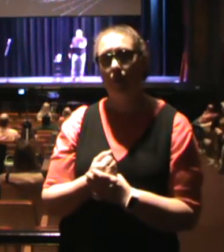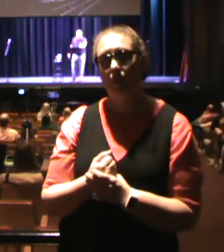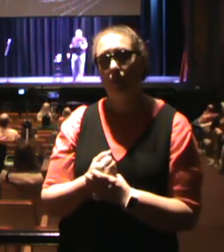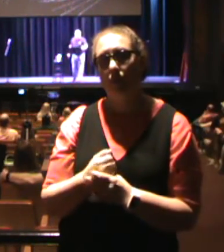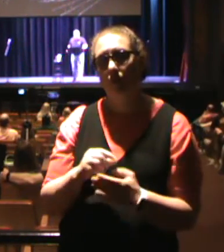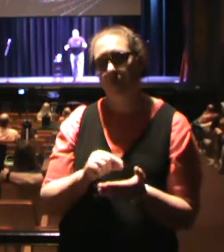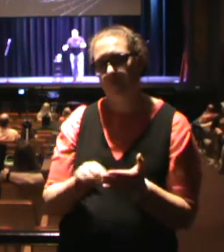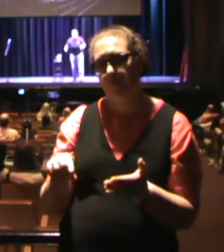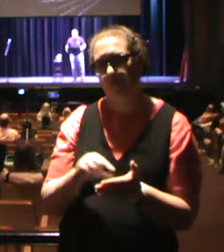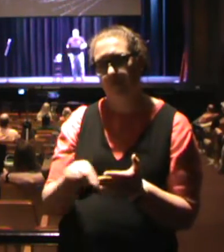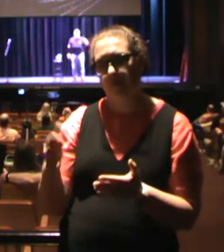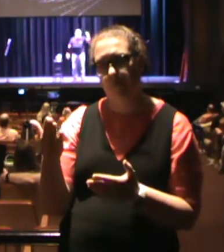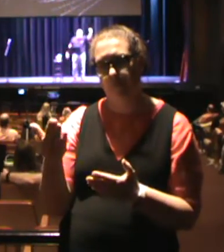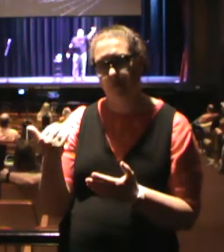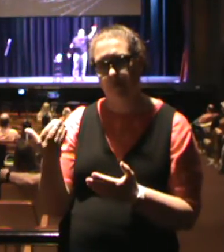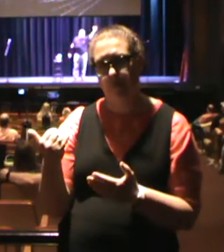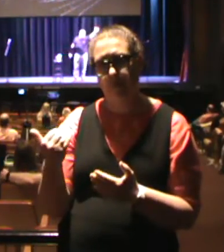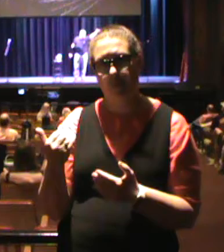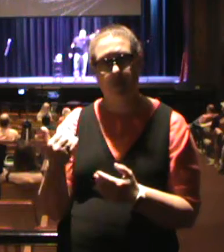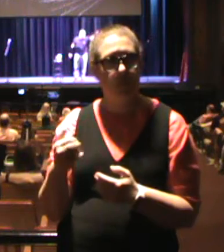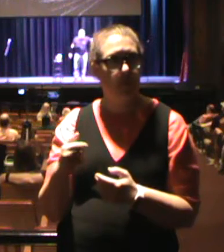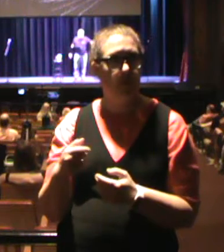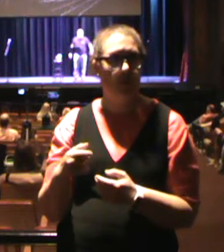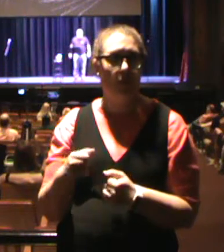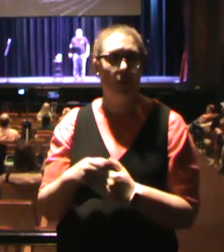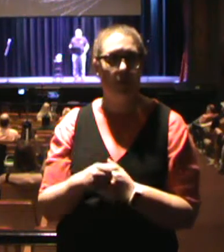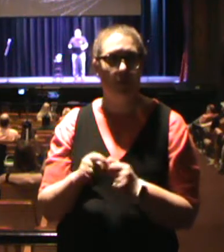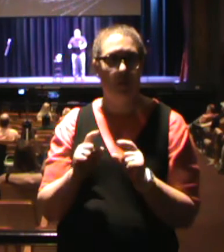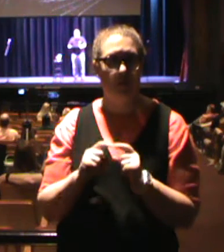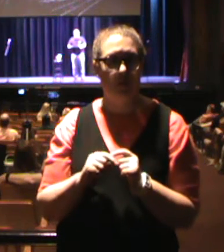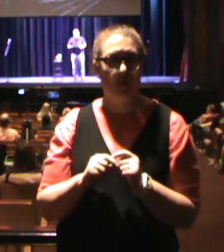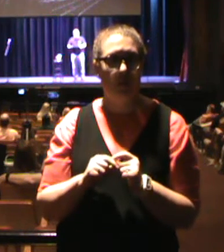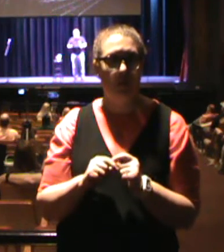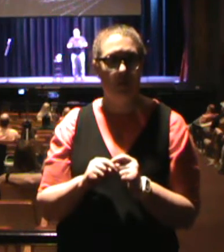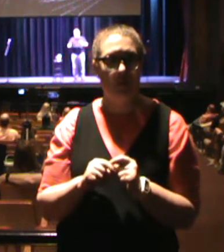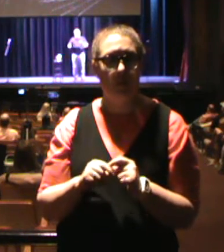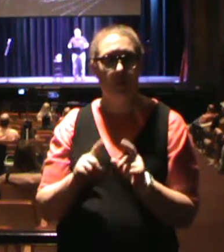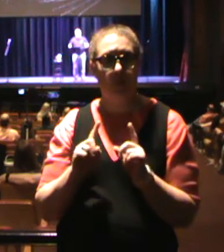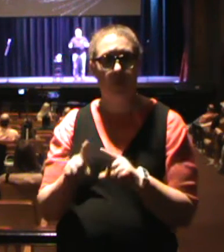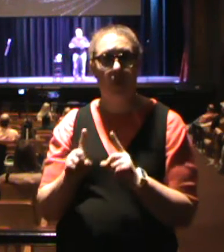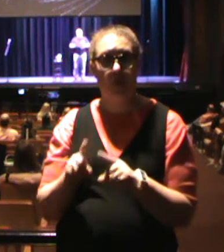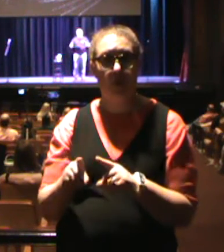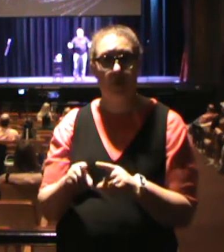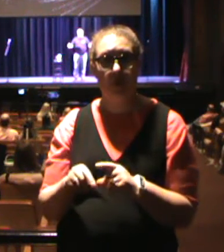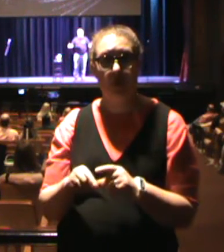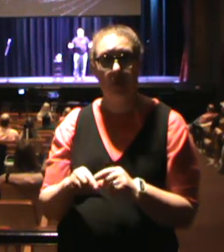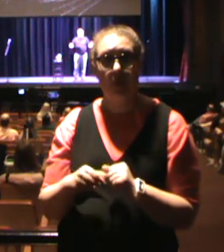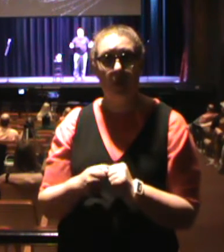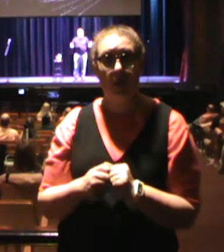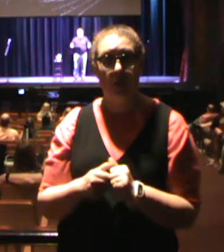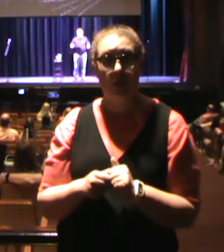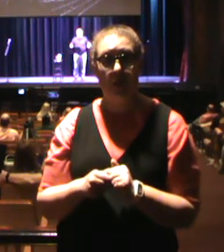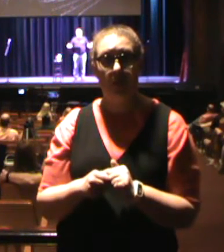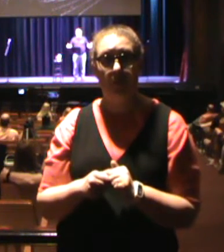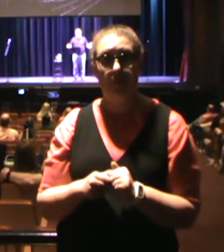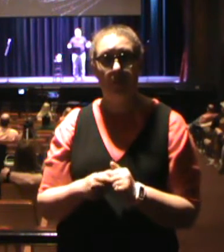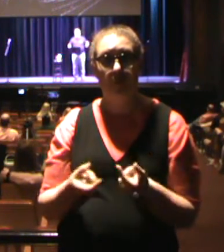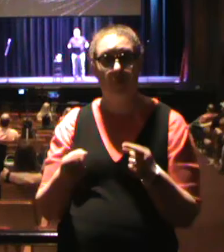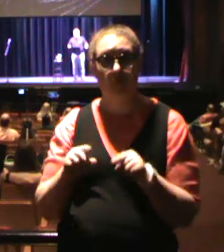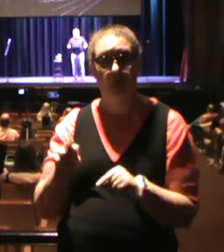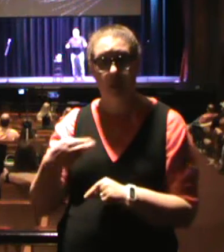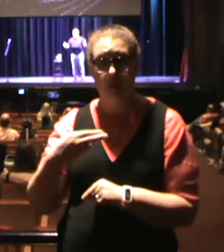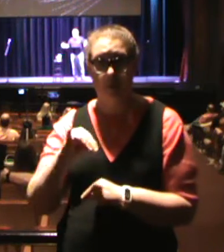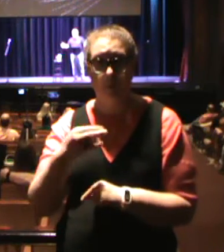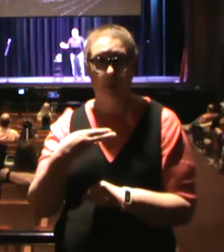purity. Disobeying the Sabbath was a sign of spiritual laziness. So when Nehemiah came back, he pretty much saw the church being